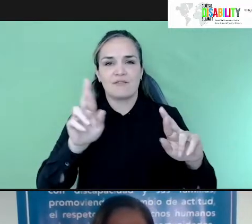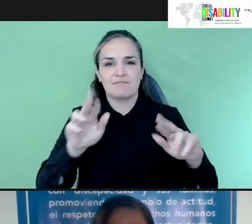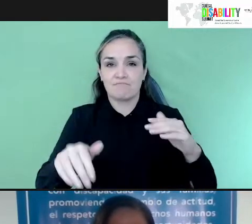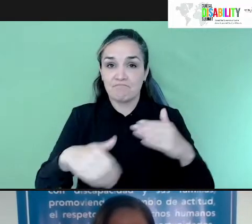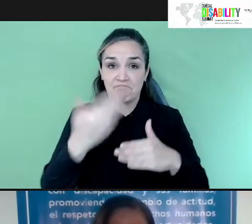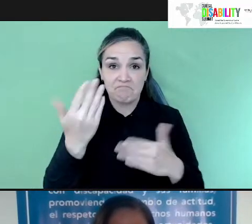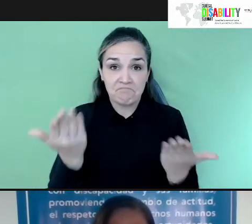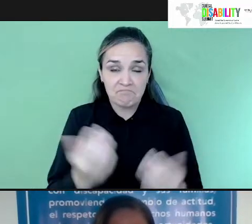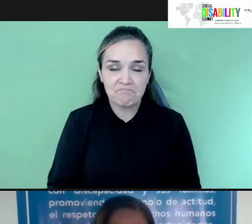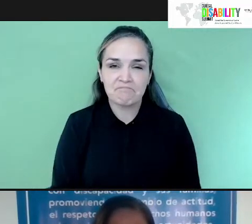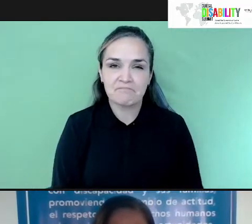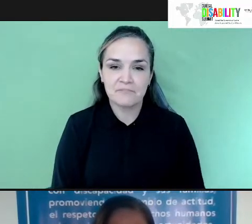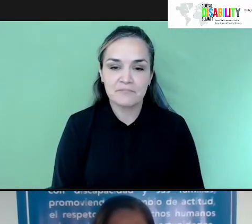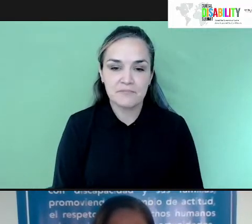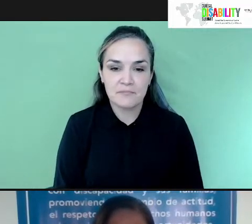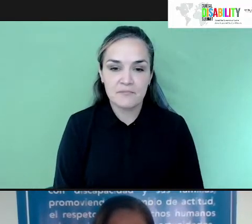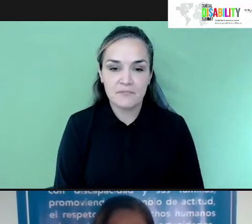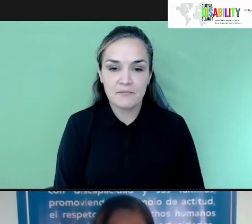continue